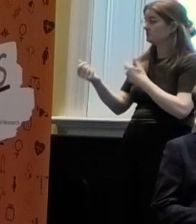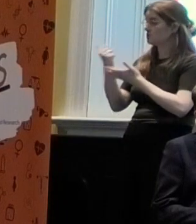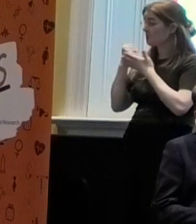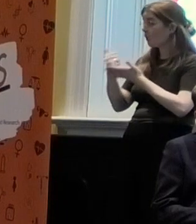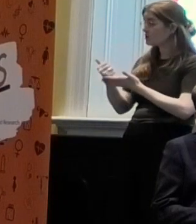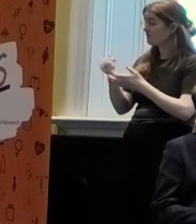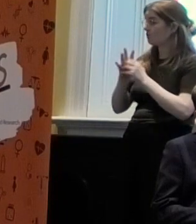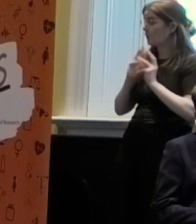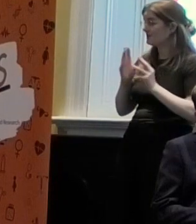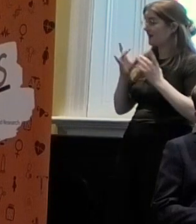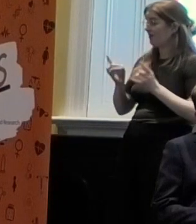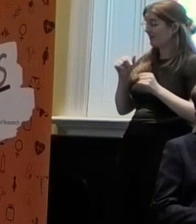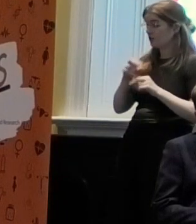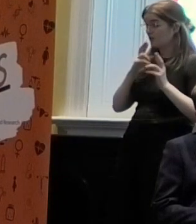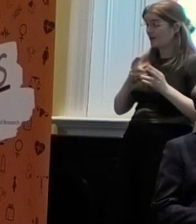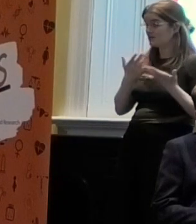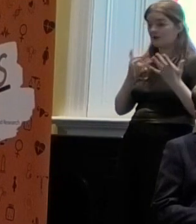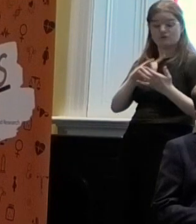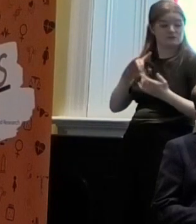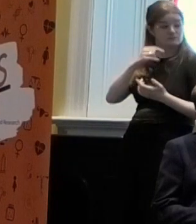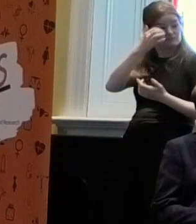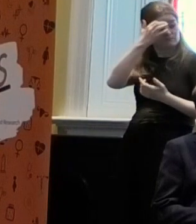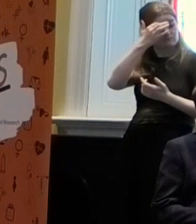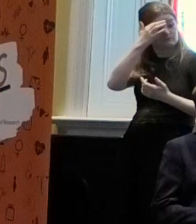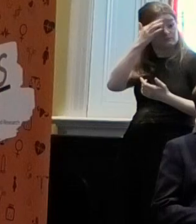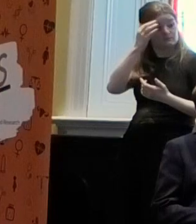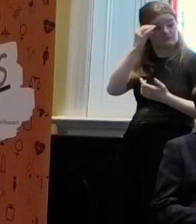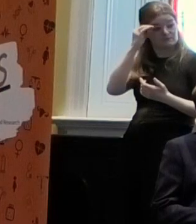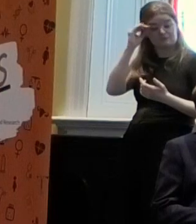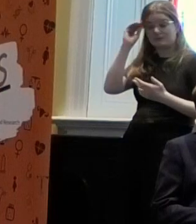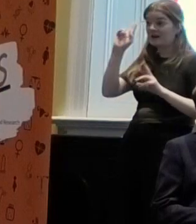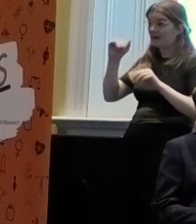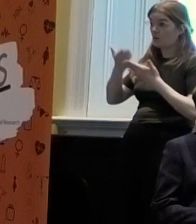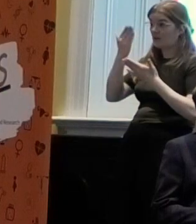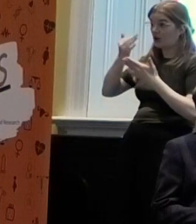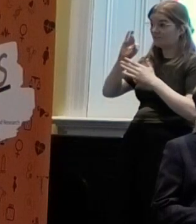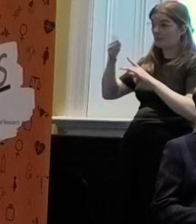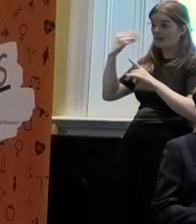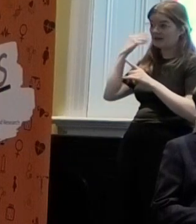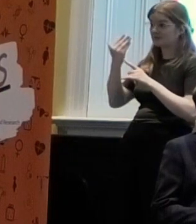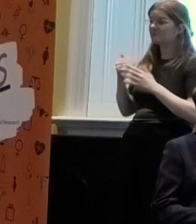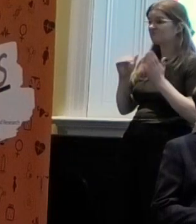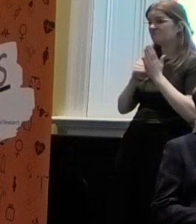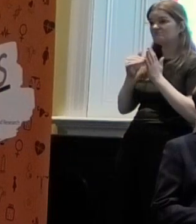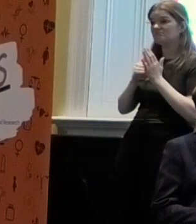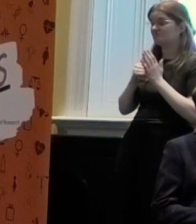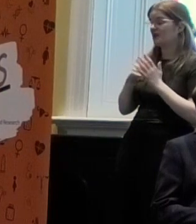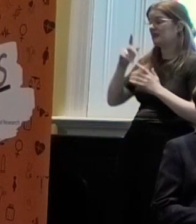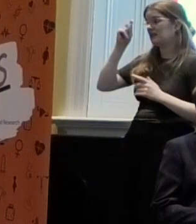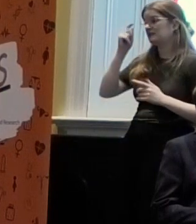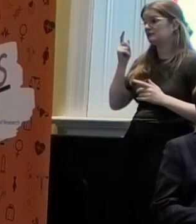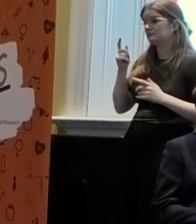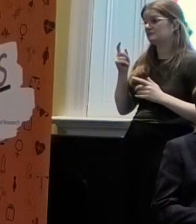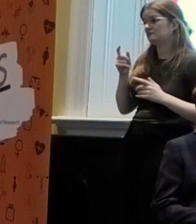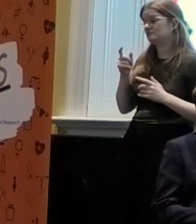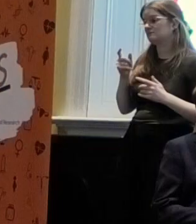support for women's health? Harriet, any thoughts on that? Can we learn from the past? Yeah, I think